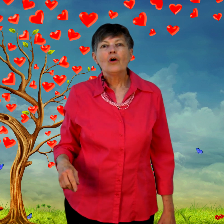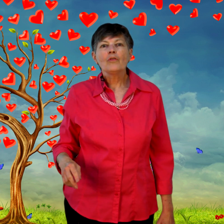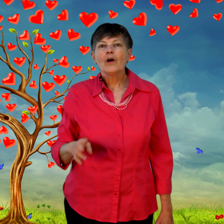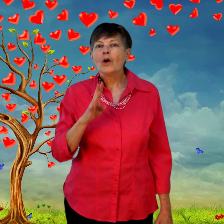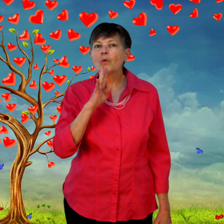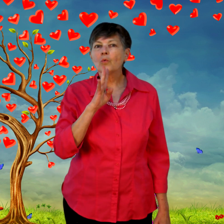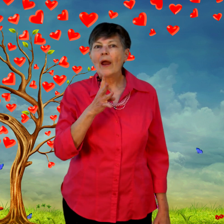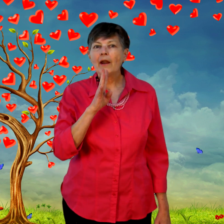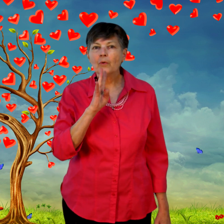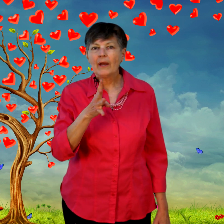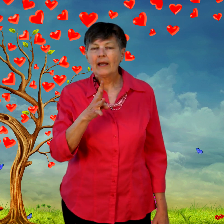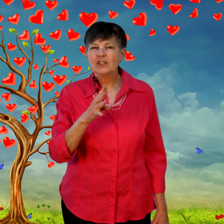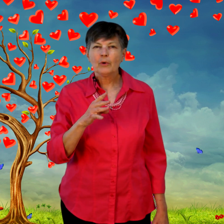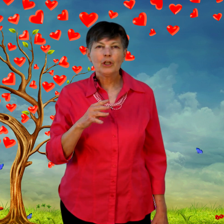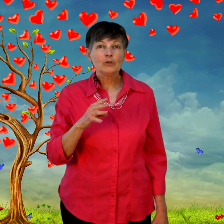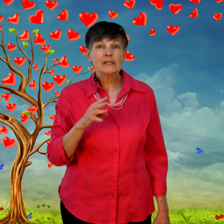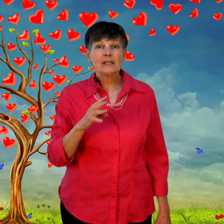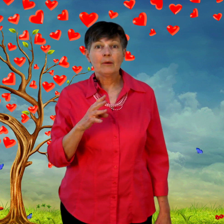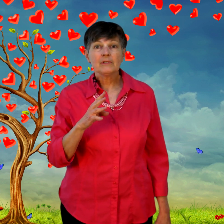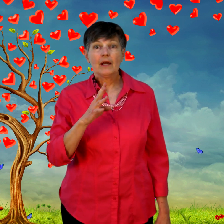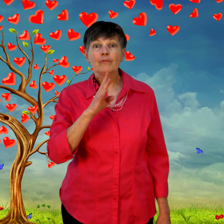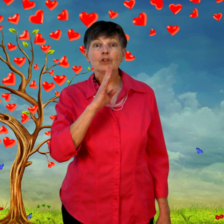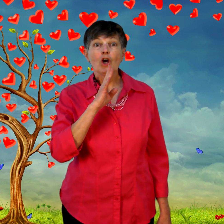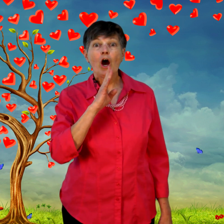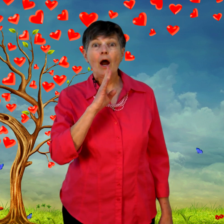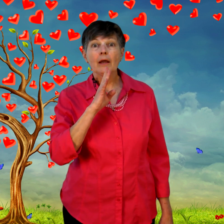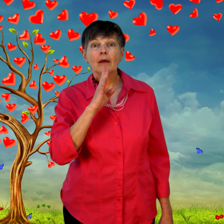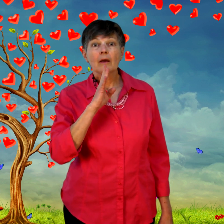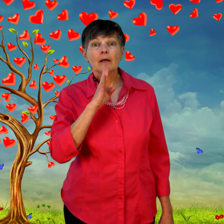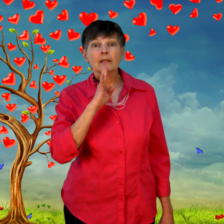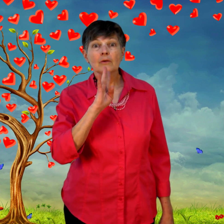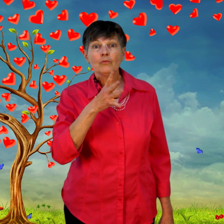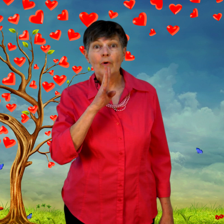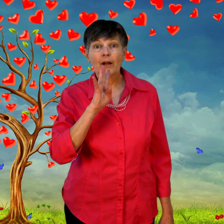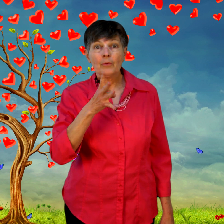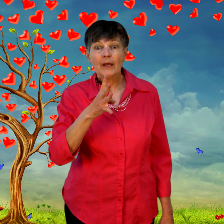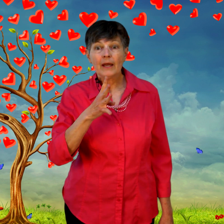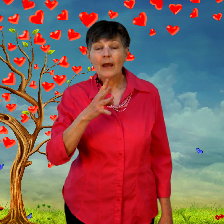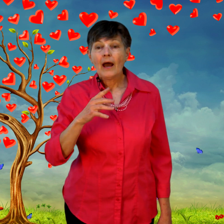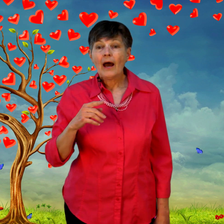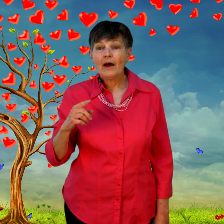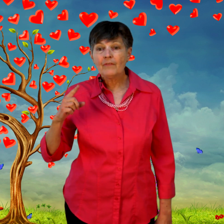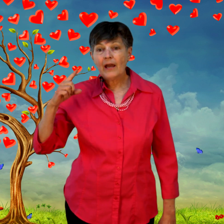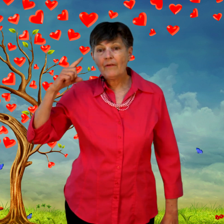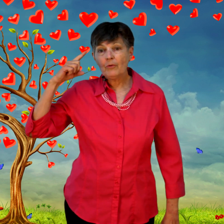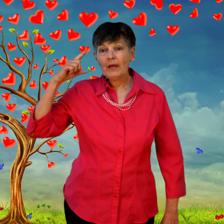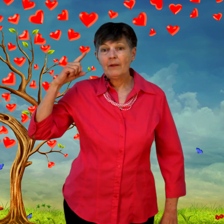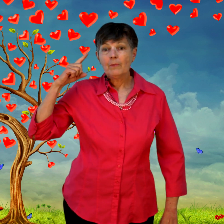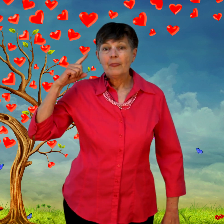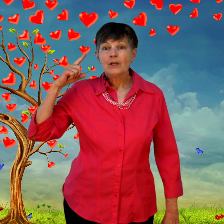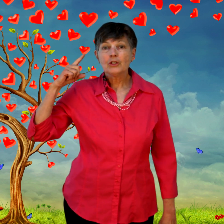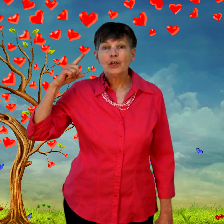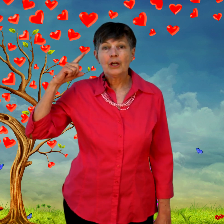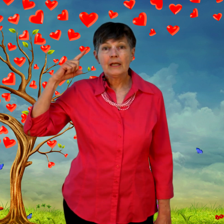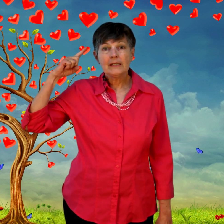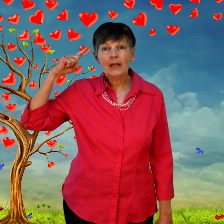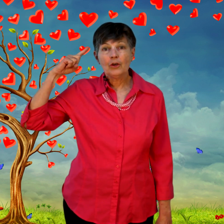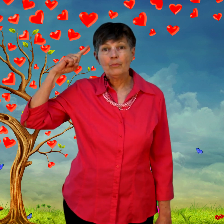Though the rhetoric, so we're going to use the same sign for talk, rhetoric of government. So you're going to take your